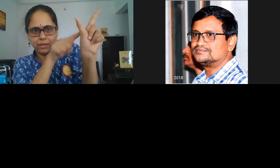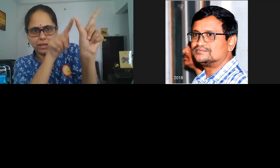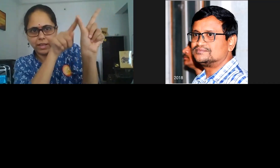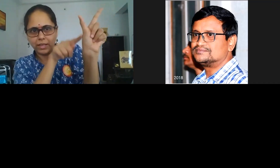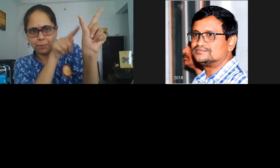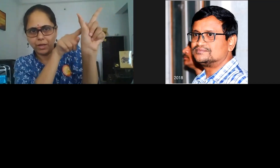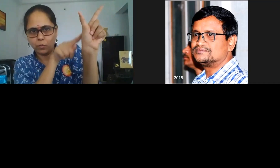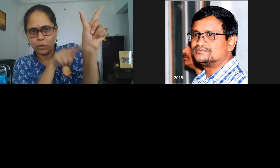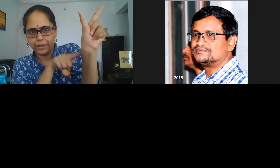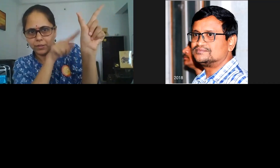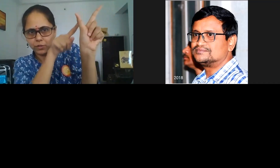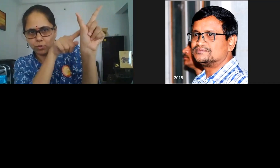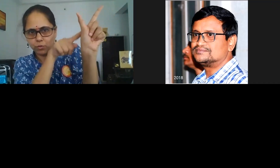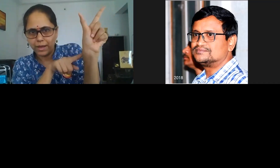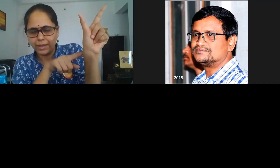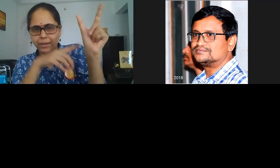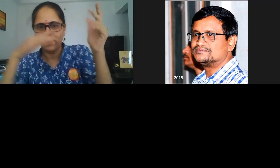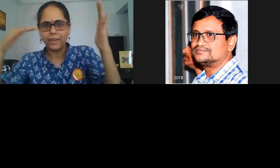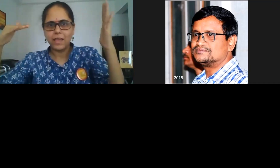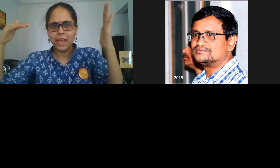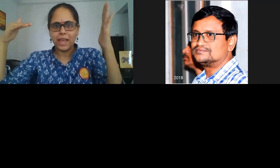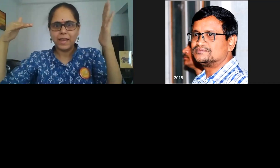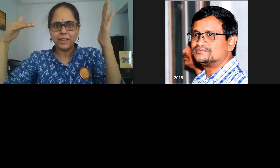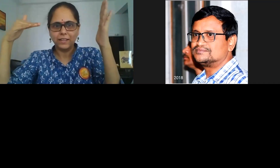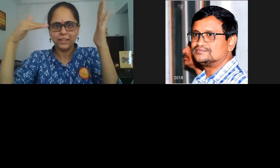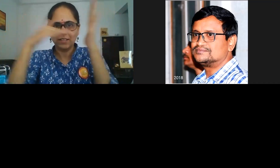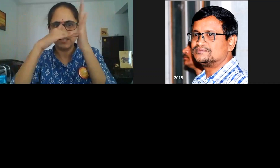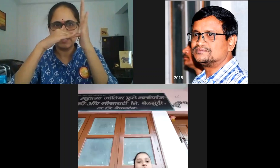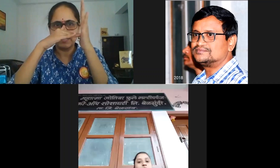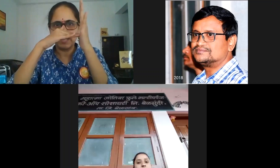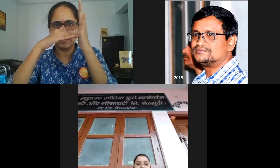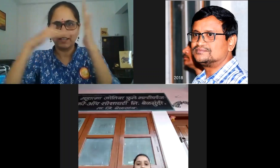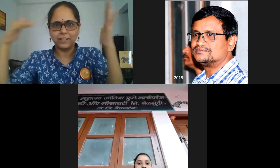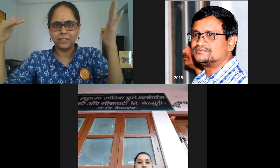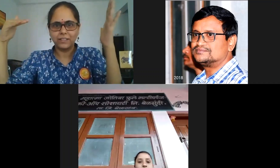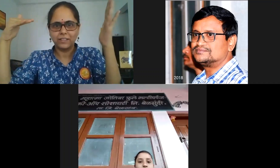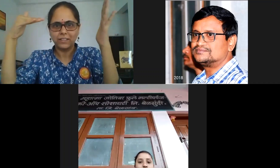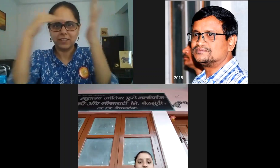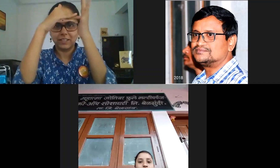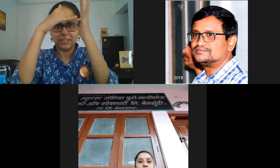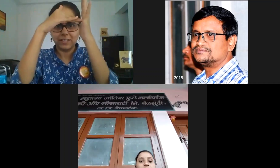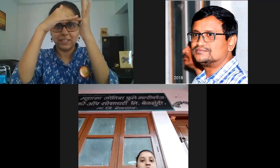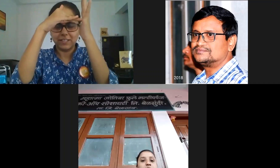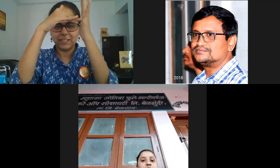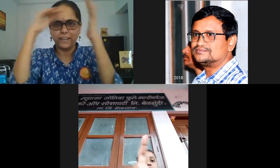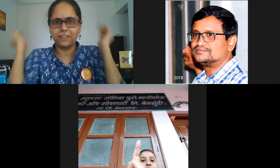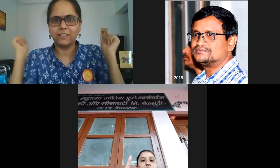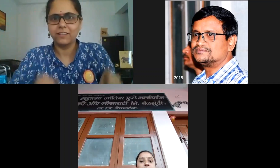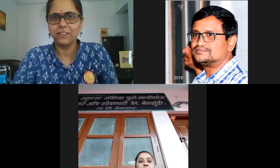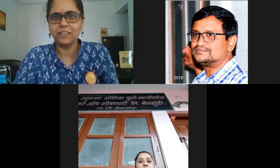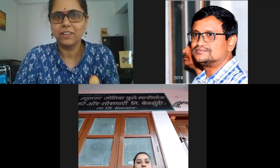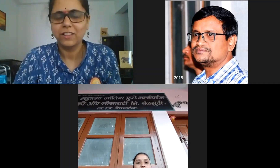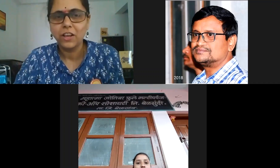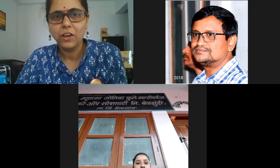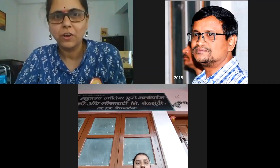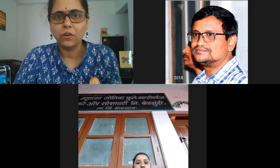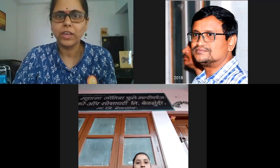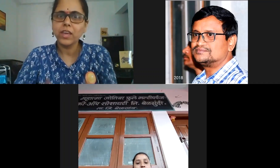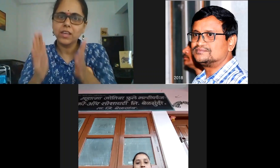like capital Y. So Y and Z. Z. Okay,